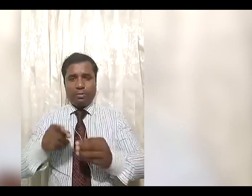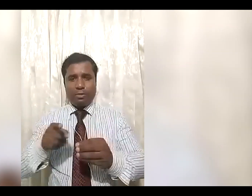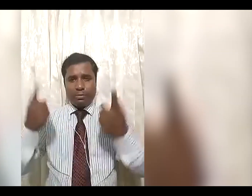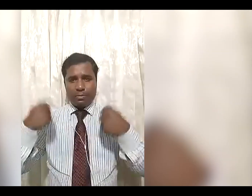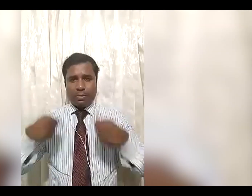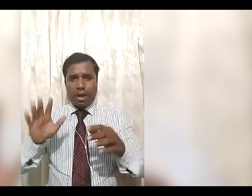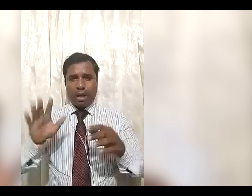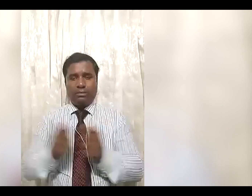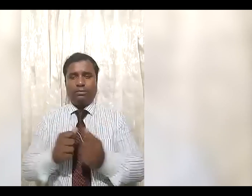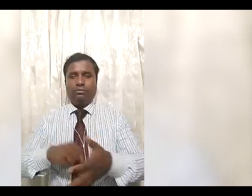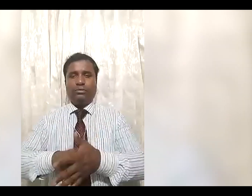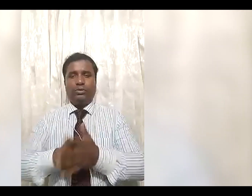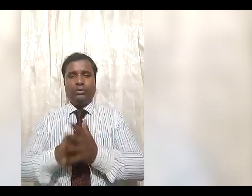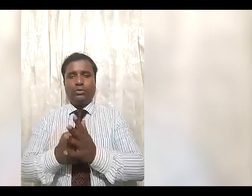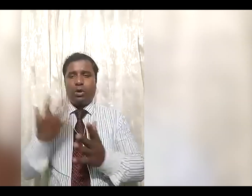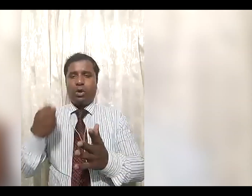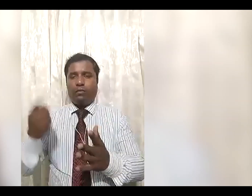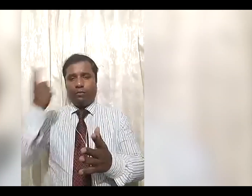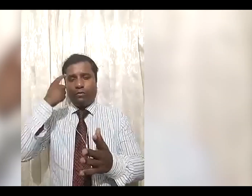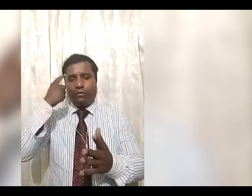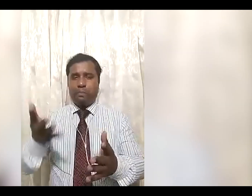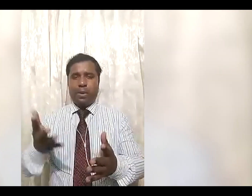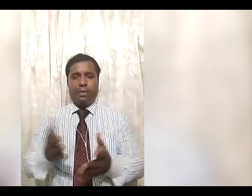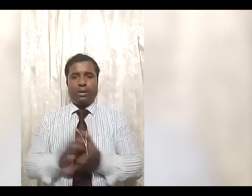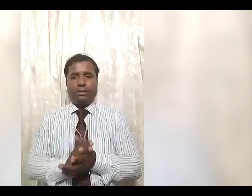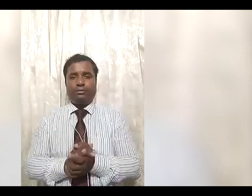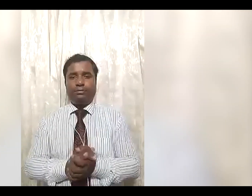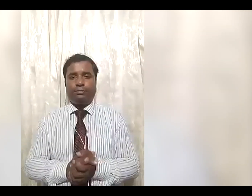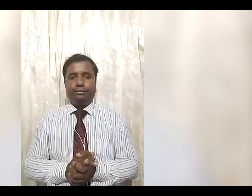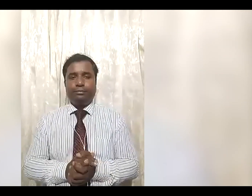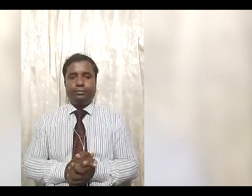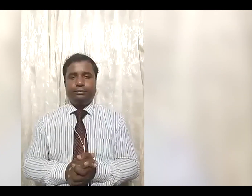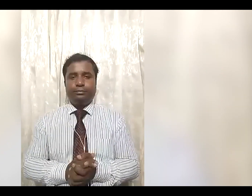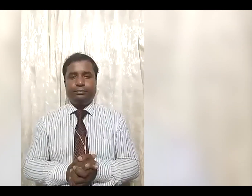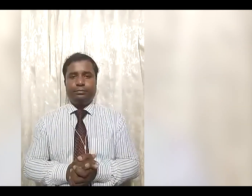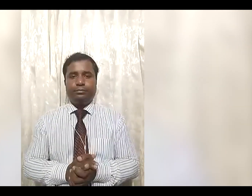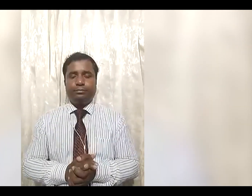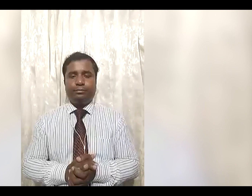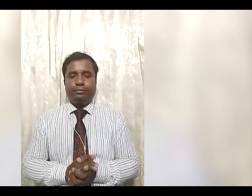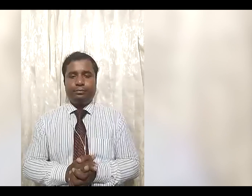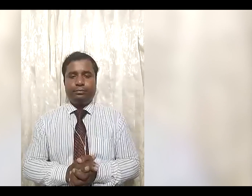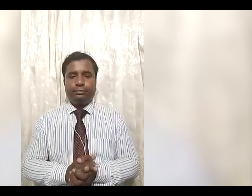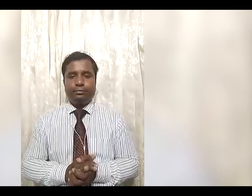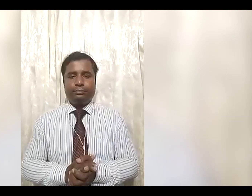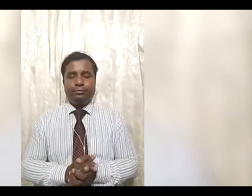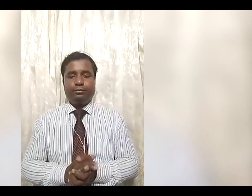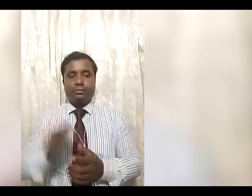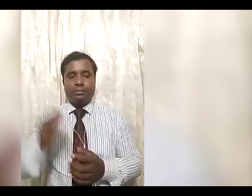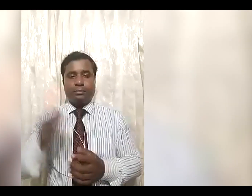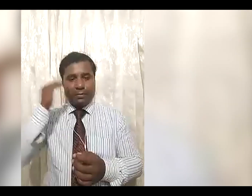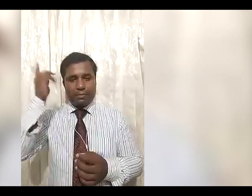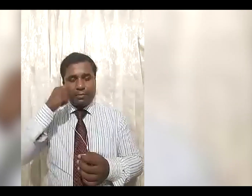disability, they have no concept about that. So disability issue is very diverse